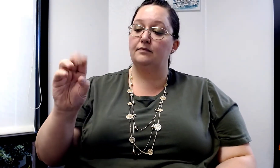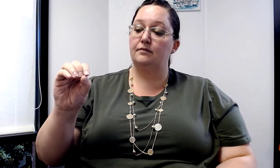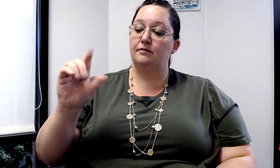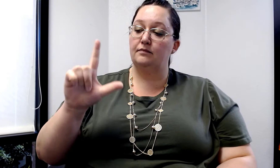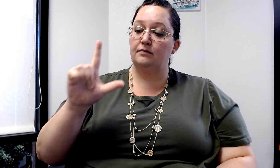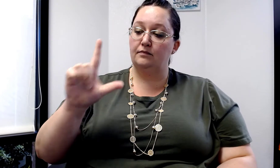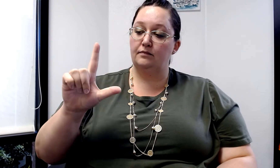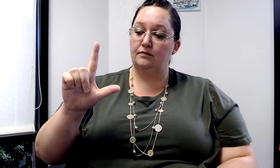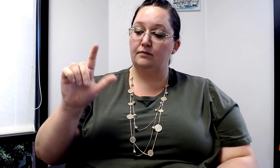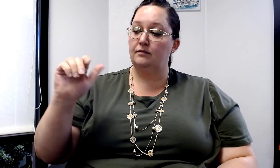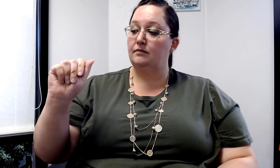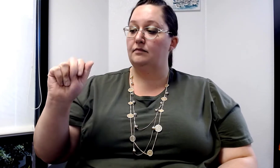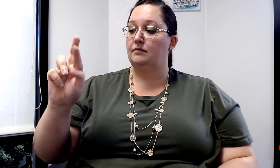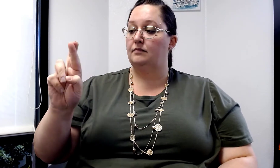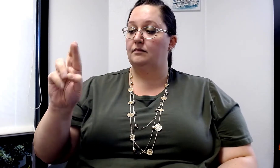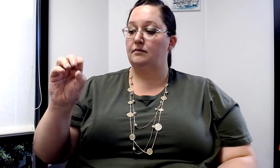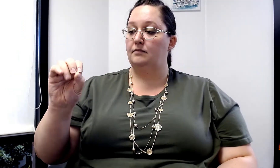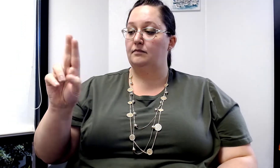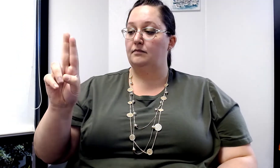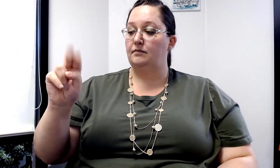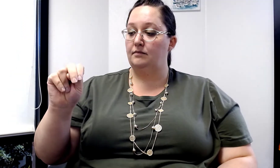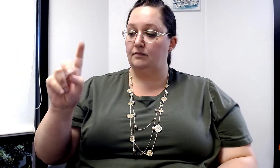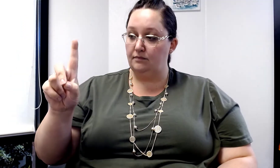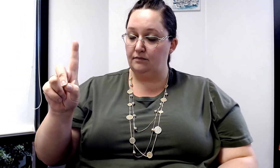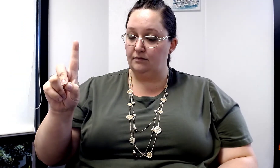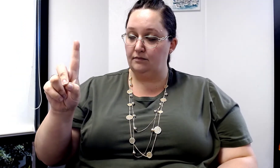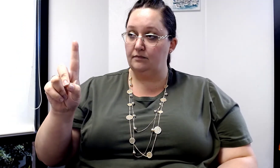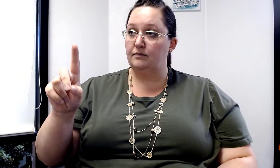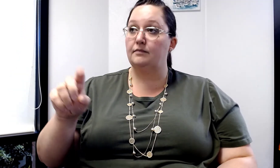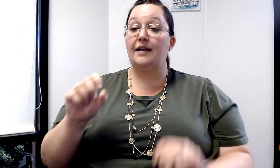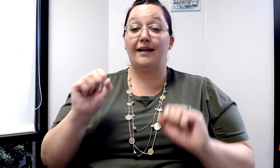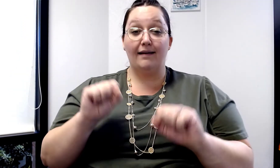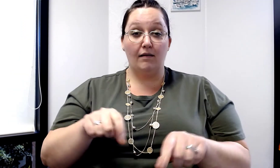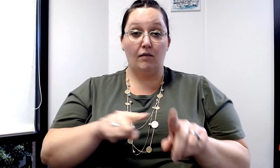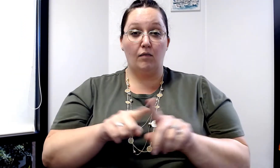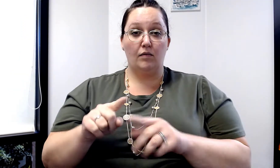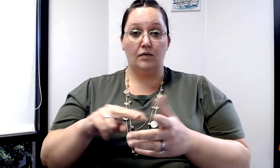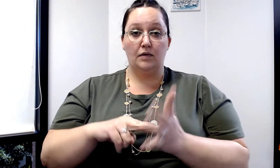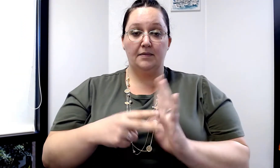38, roll around or toss and turn.